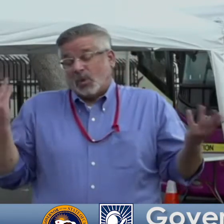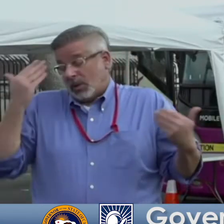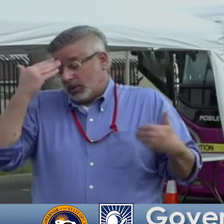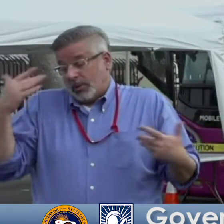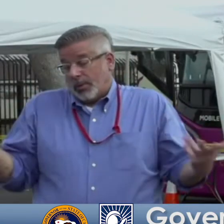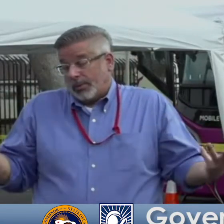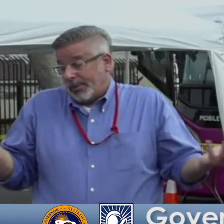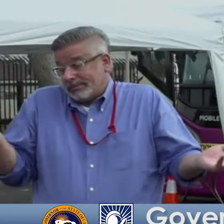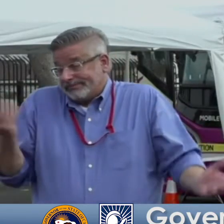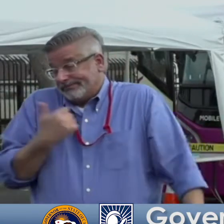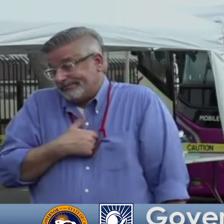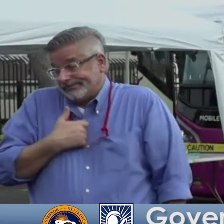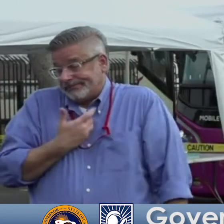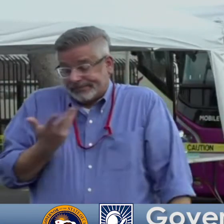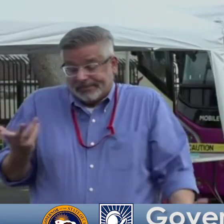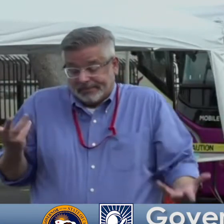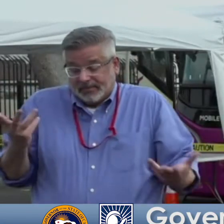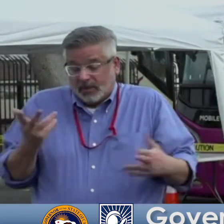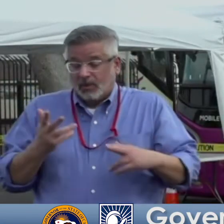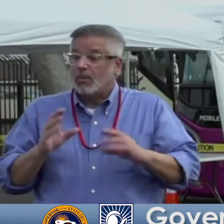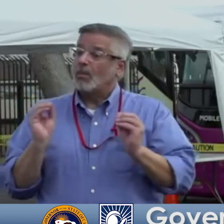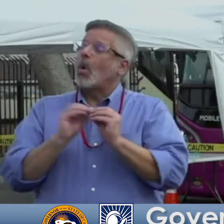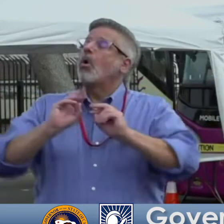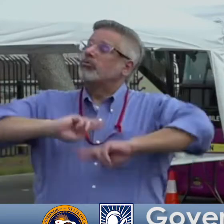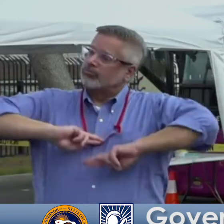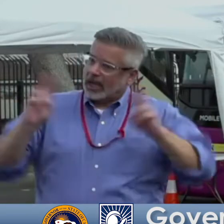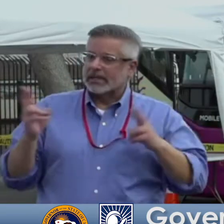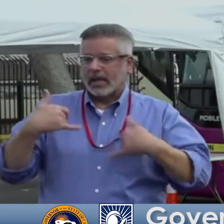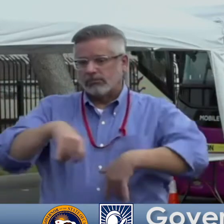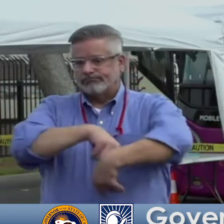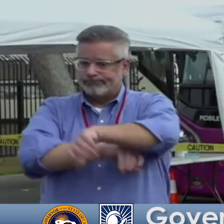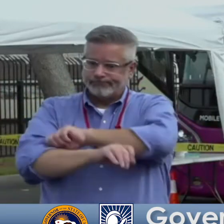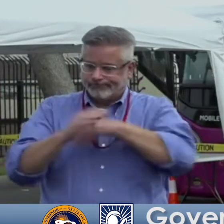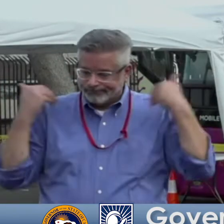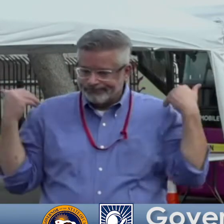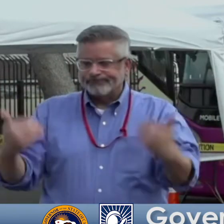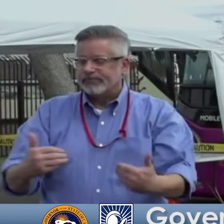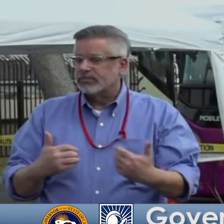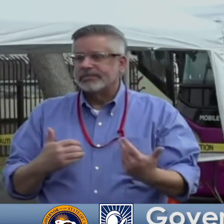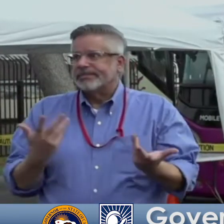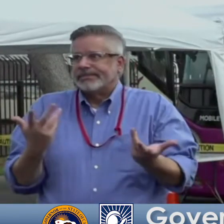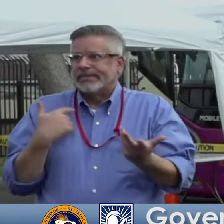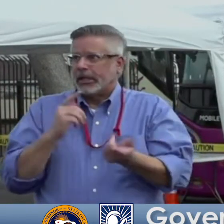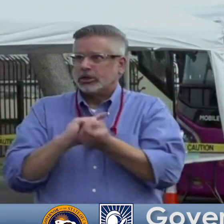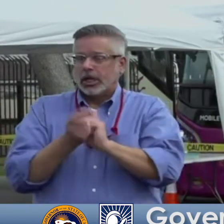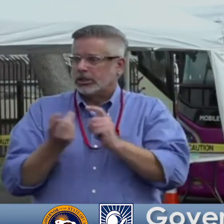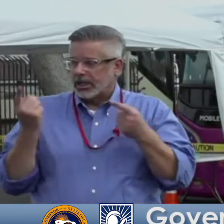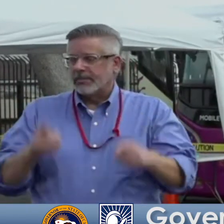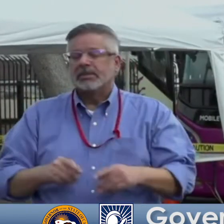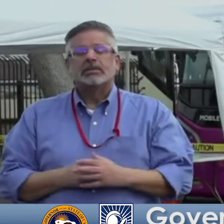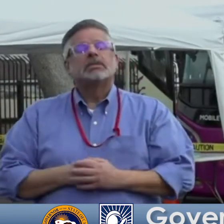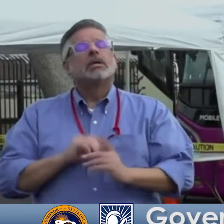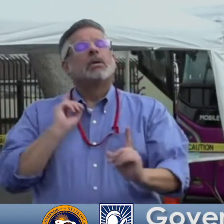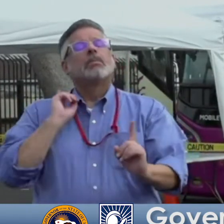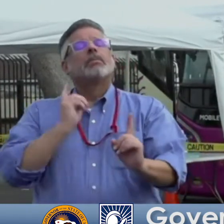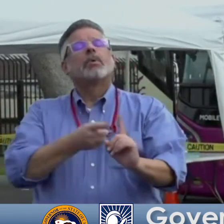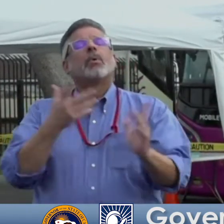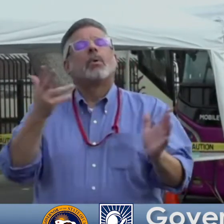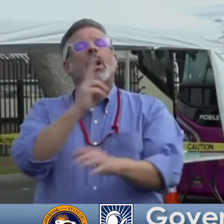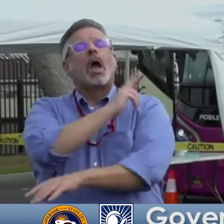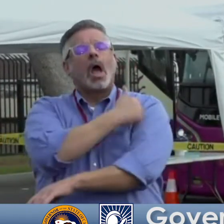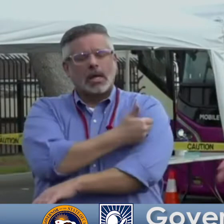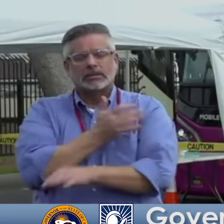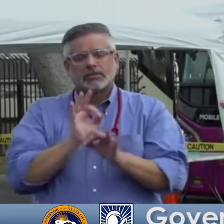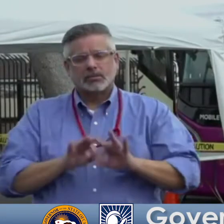except we're more prepared to move more quickly to address the nature of change. That said, look, the point you made around hospitalizations